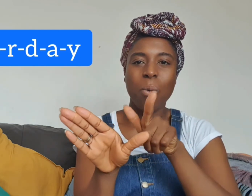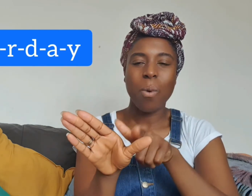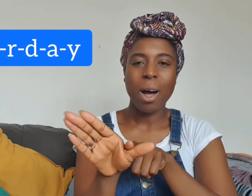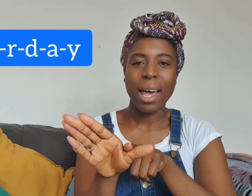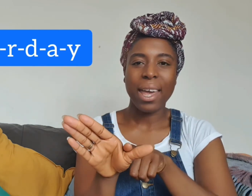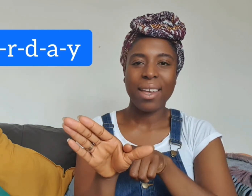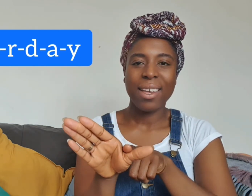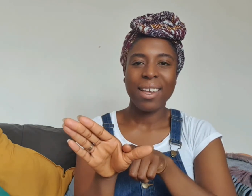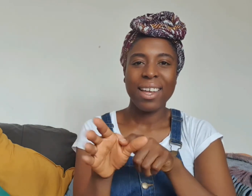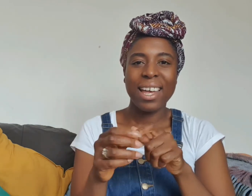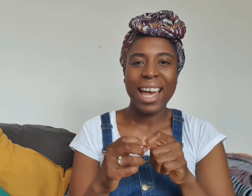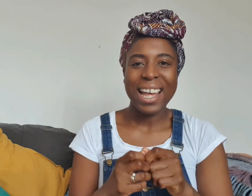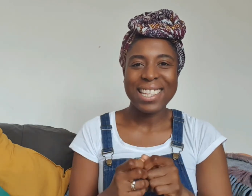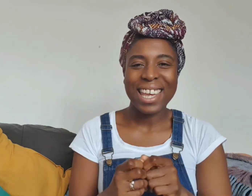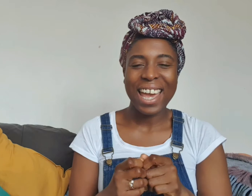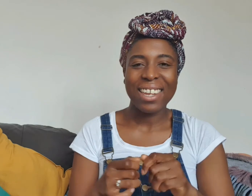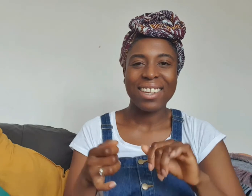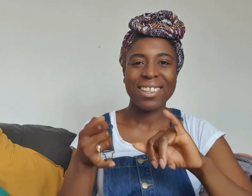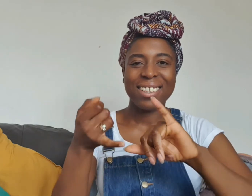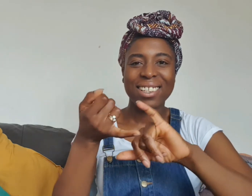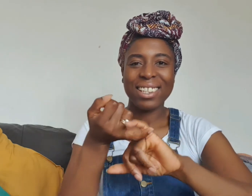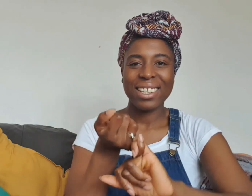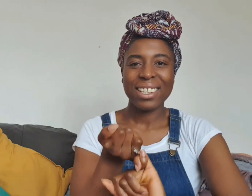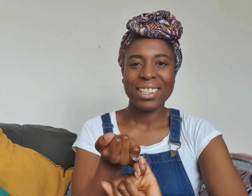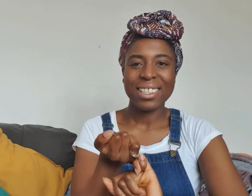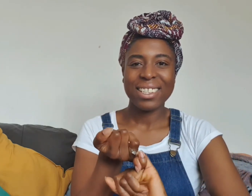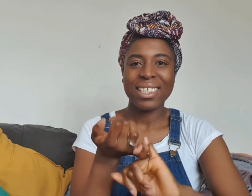S-A-T-U-R-D-A-Y. And again.